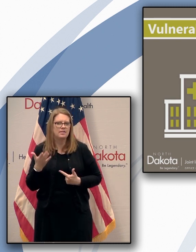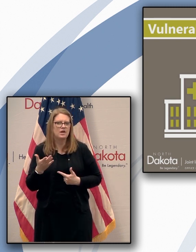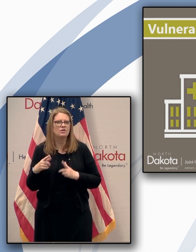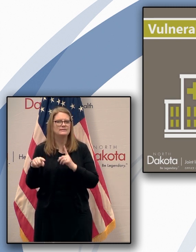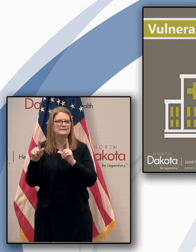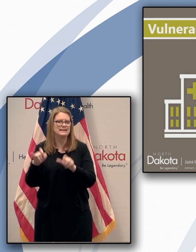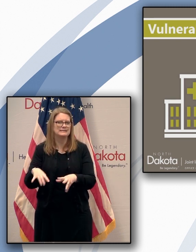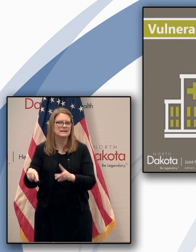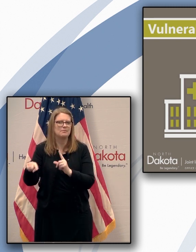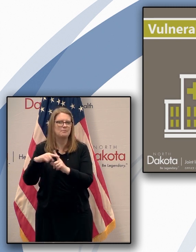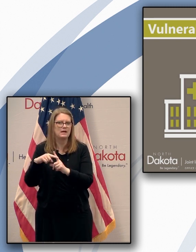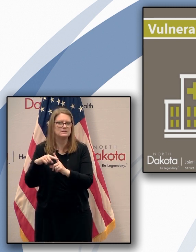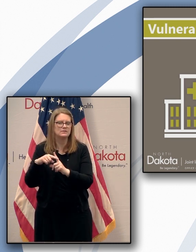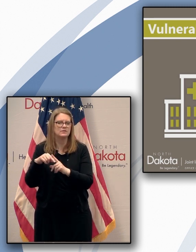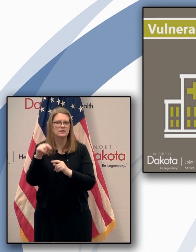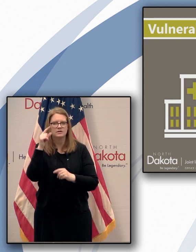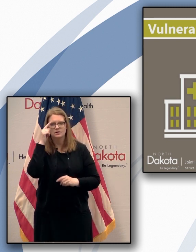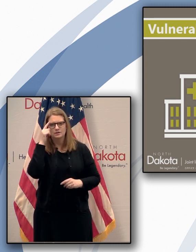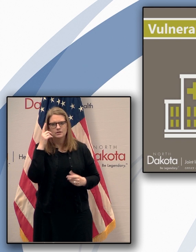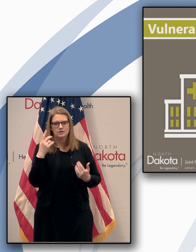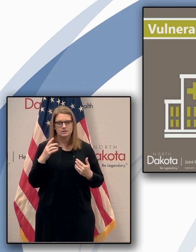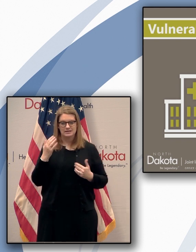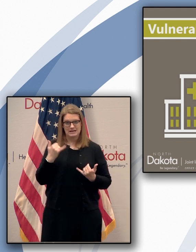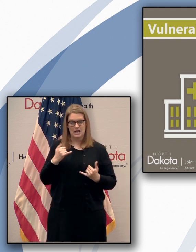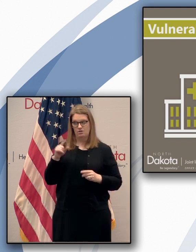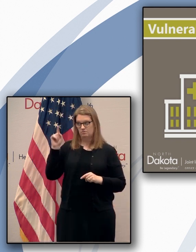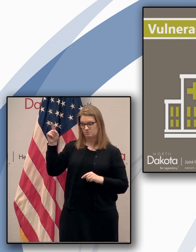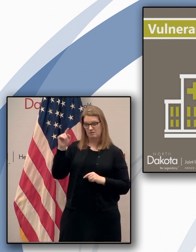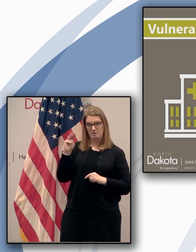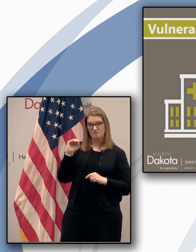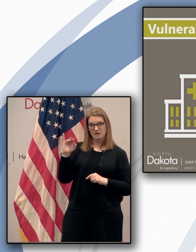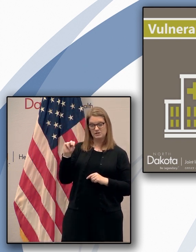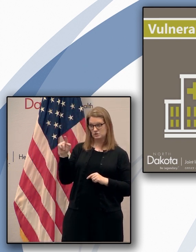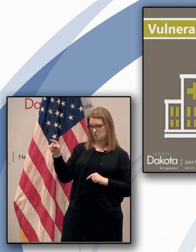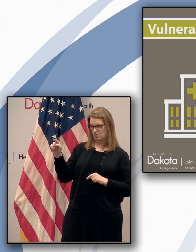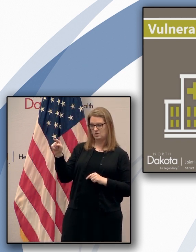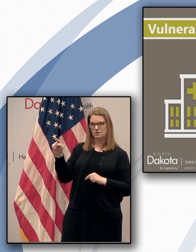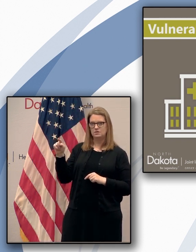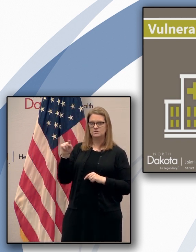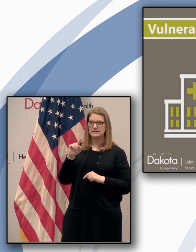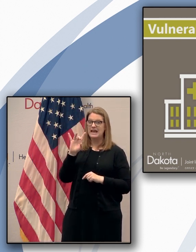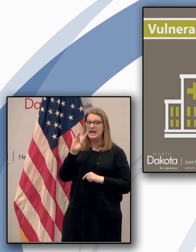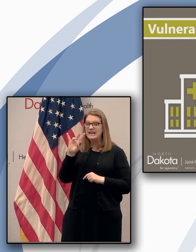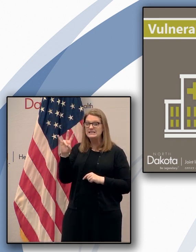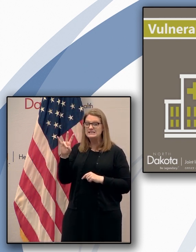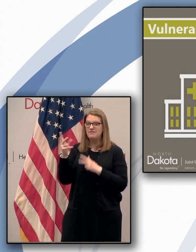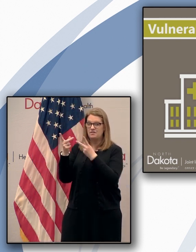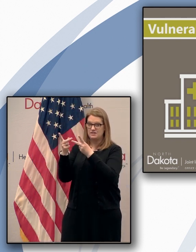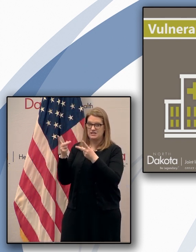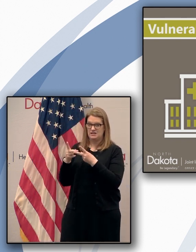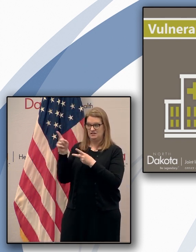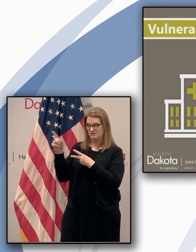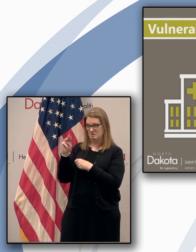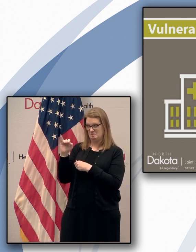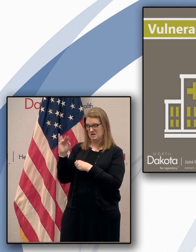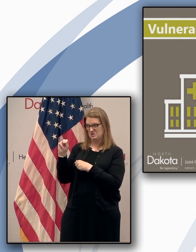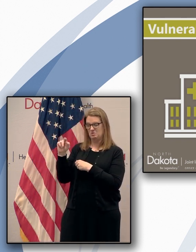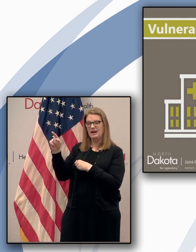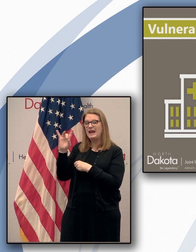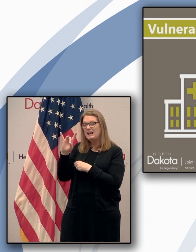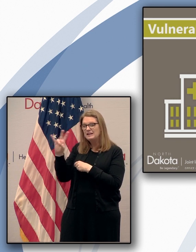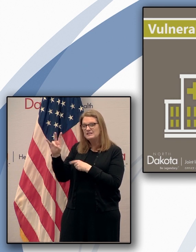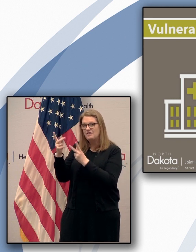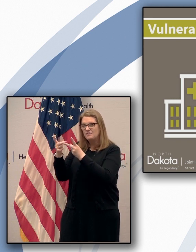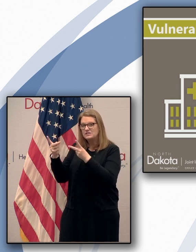positive. In contrast to Minnesota, they're reporting today 87 facilities, and they